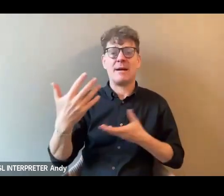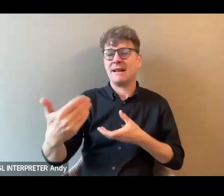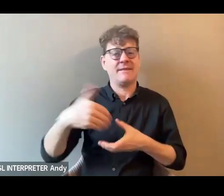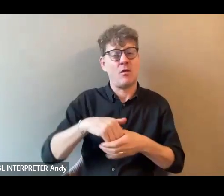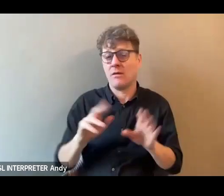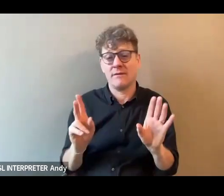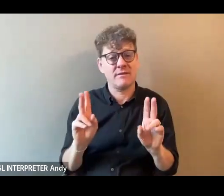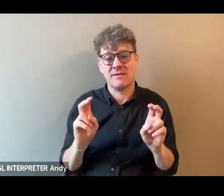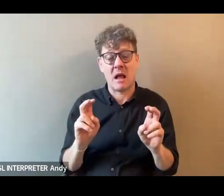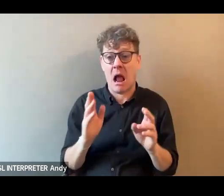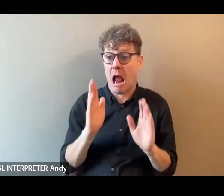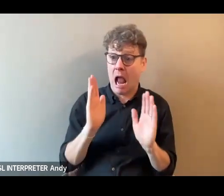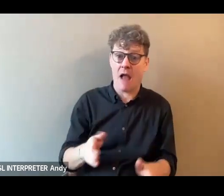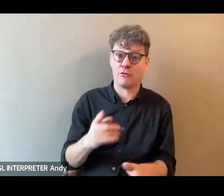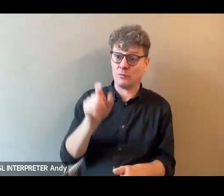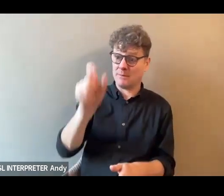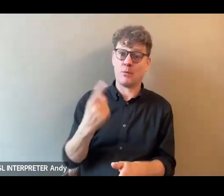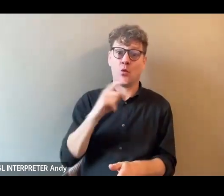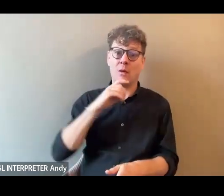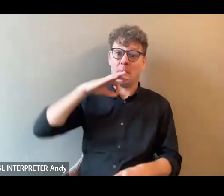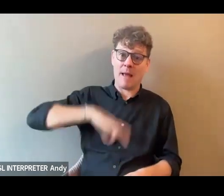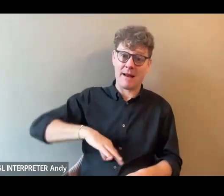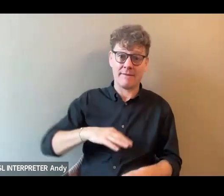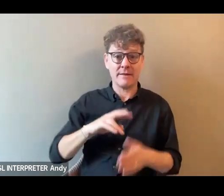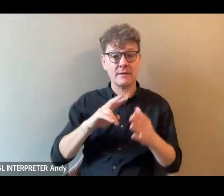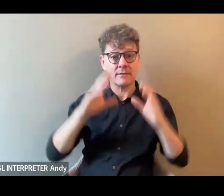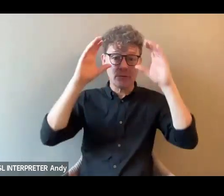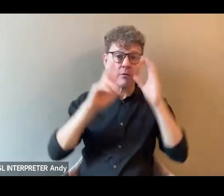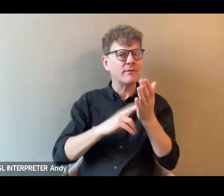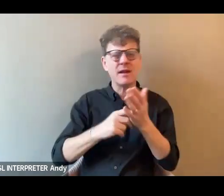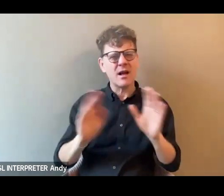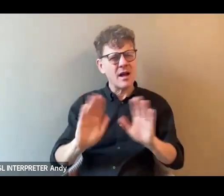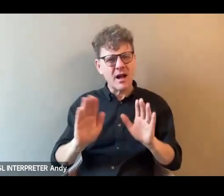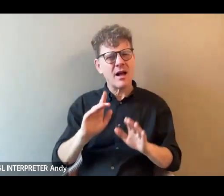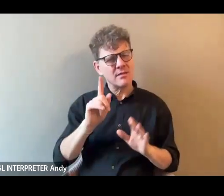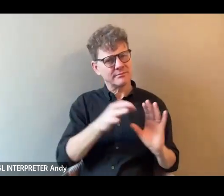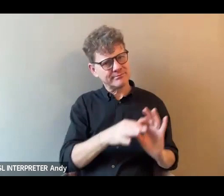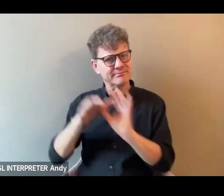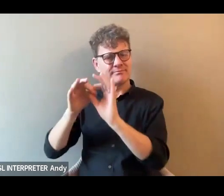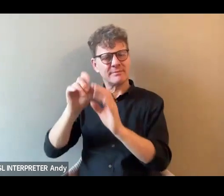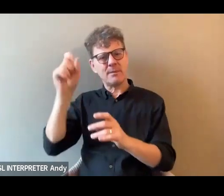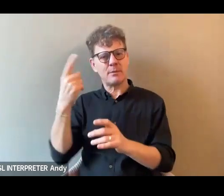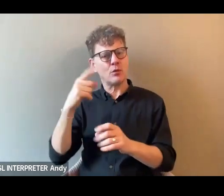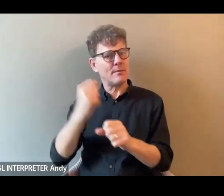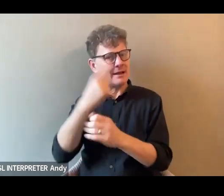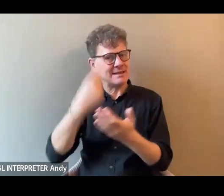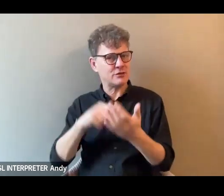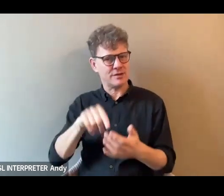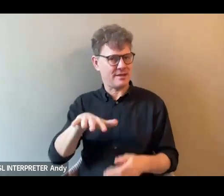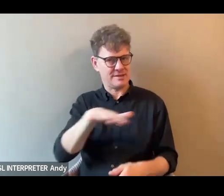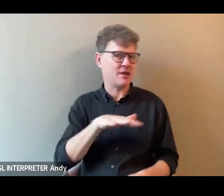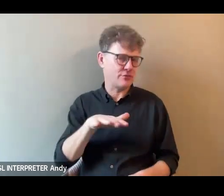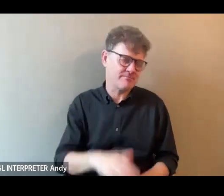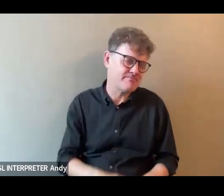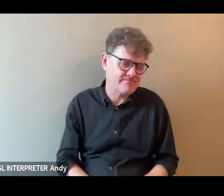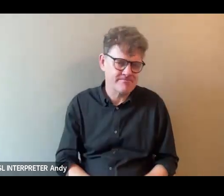necessarily benefit from it, but people who can make decisions, or people who it's their responsibility in this area. And